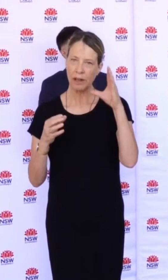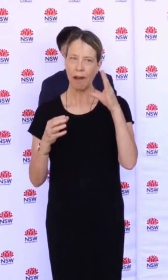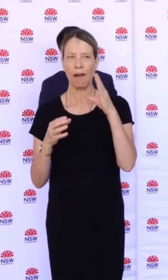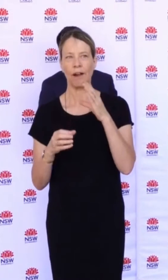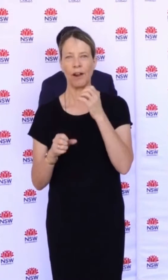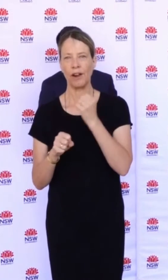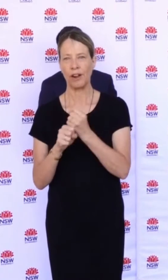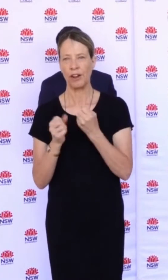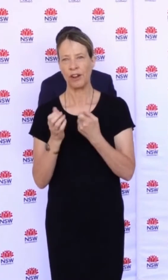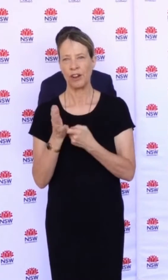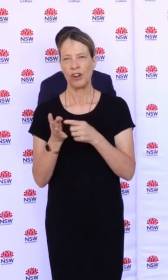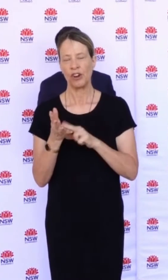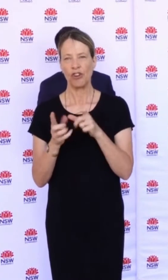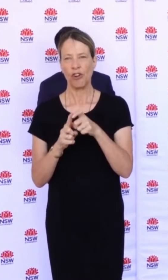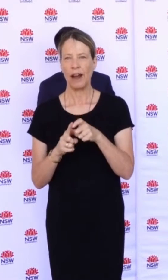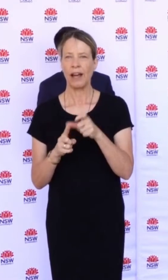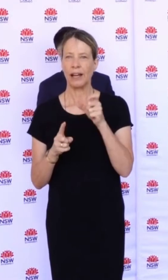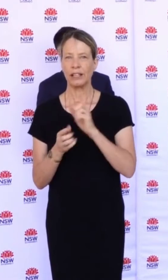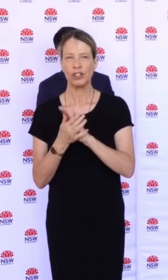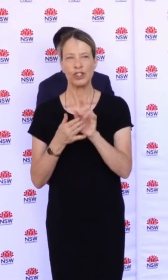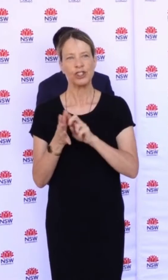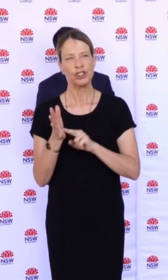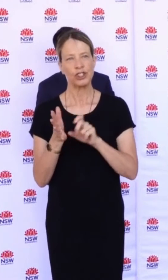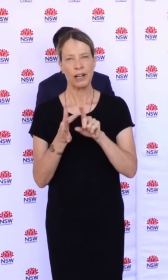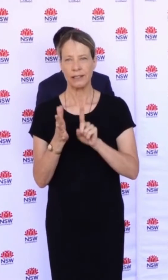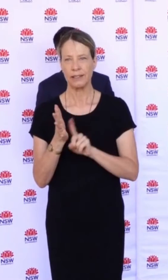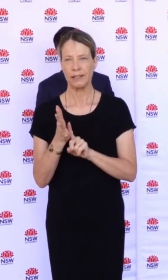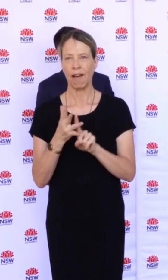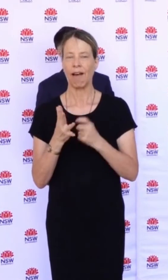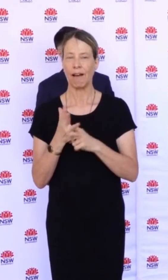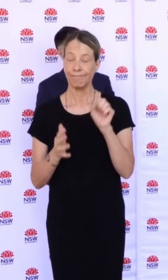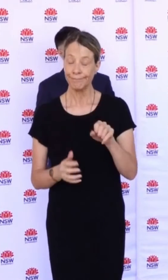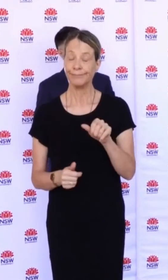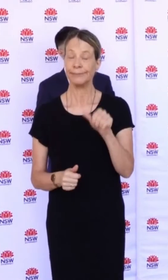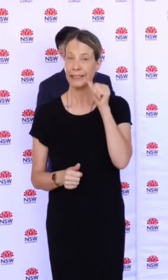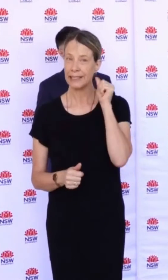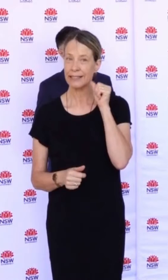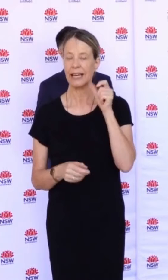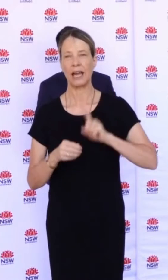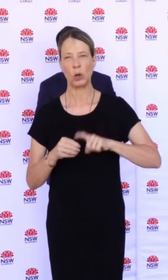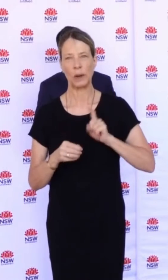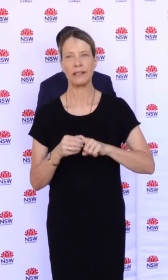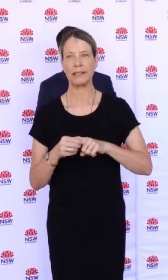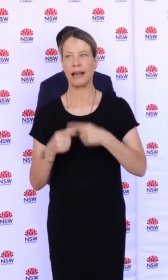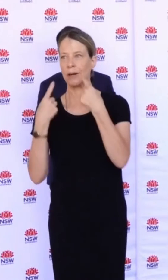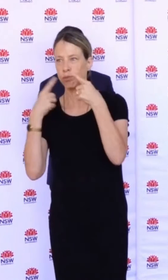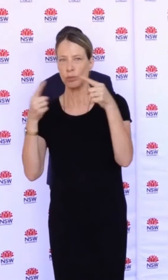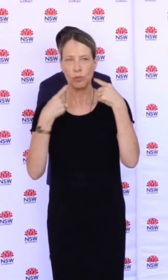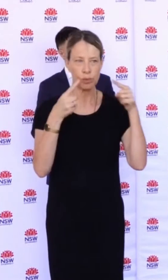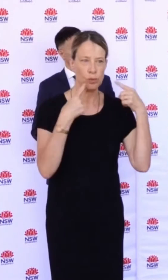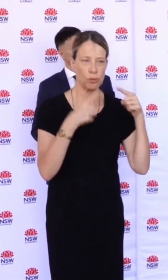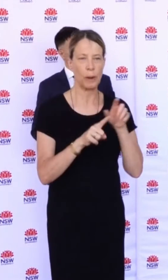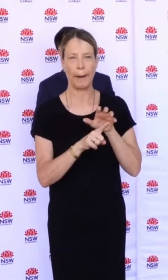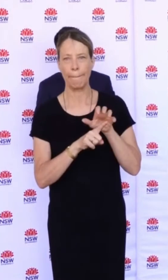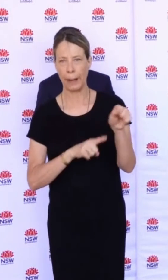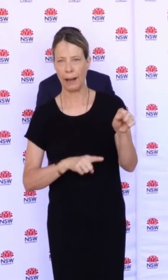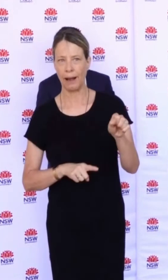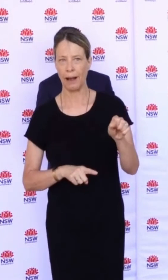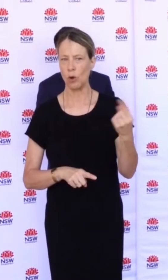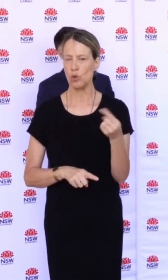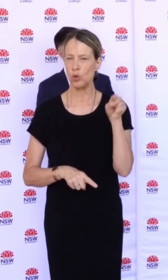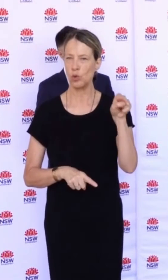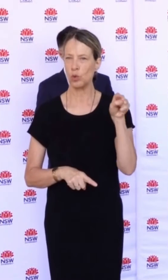as the Minister said, we received a report yesterday from Queensland and issued a media alert to identify people who may